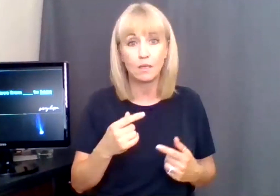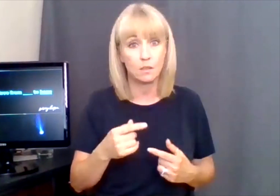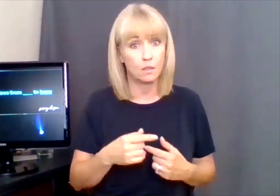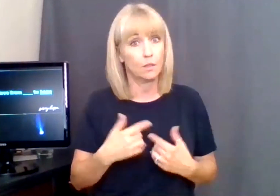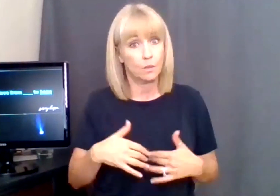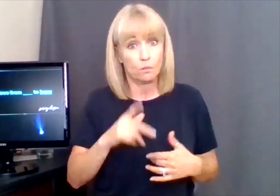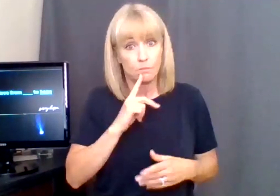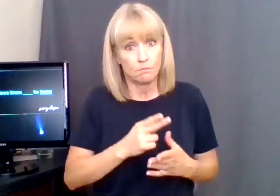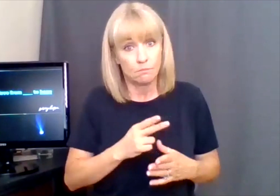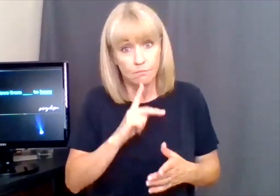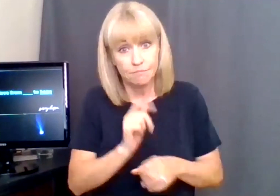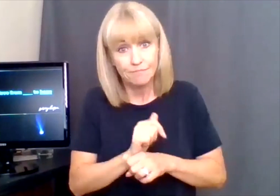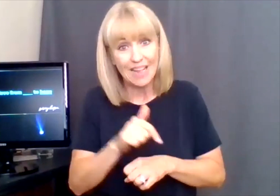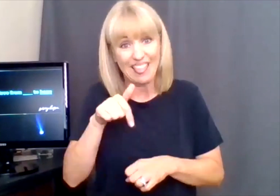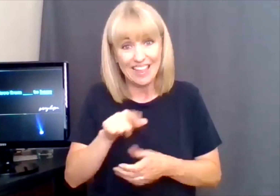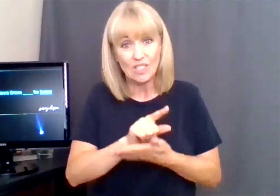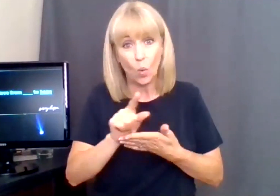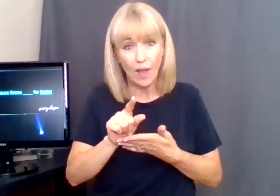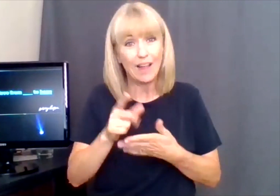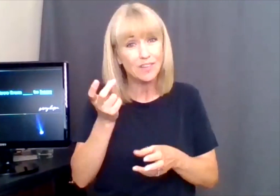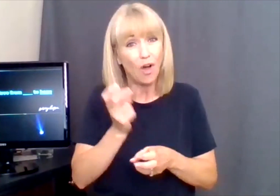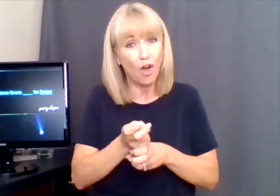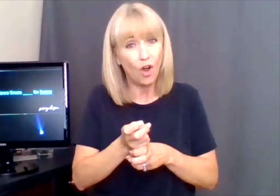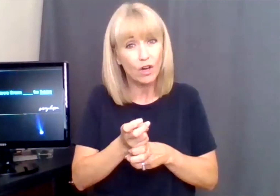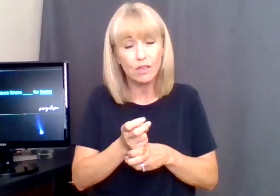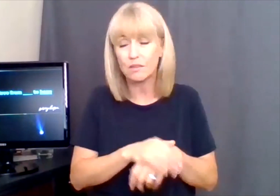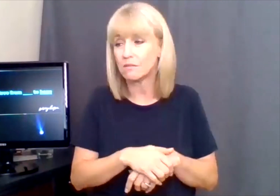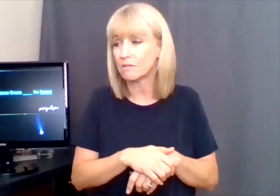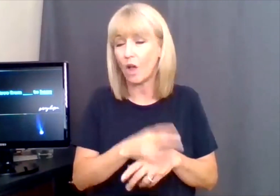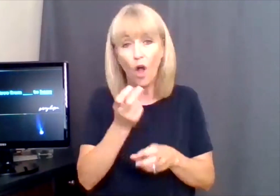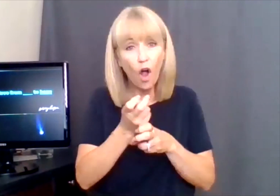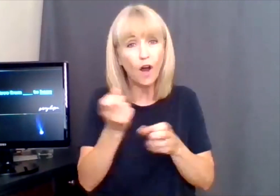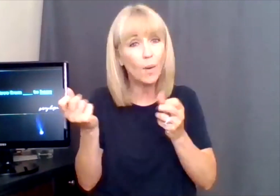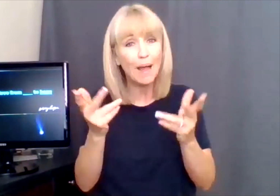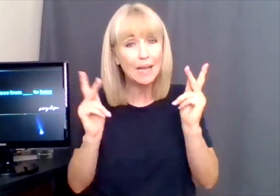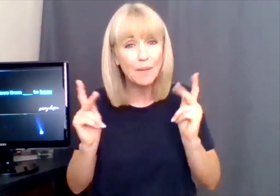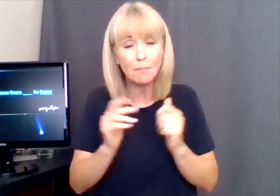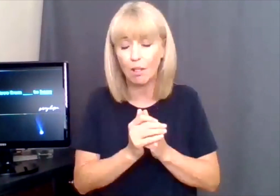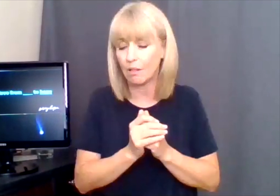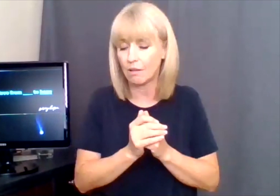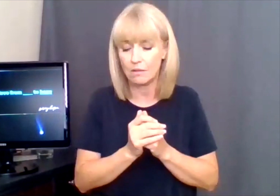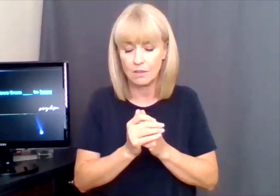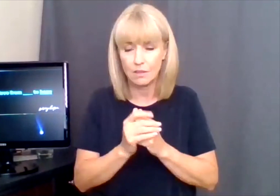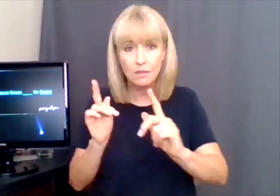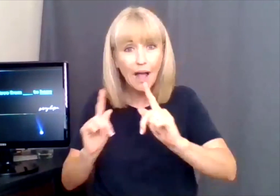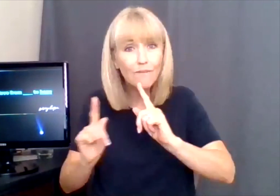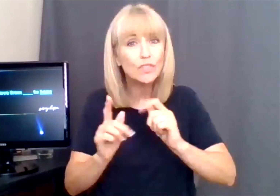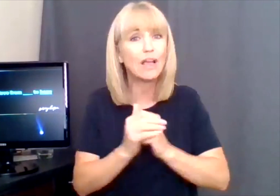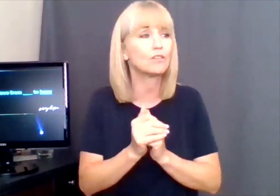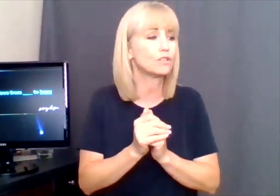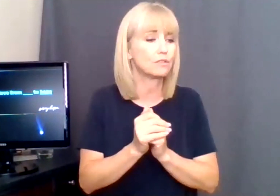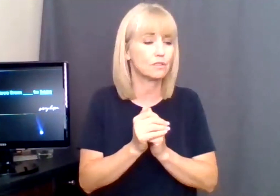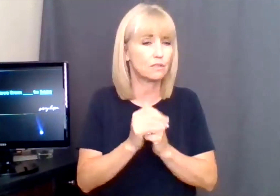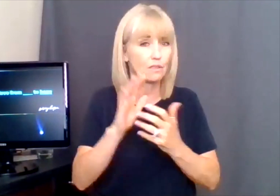hard. It's just been a real painful week with so many conversations and so much confusion and so much